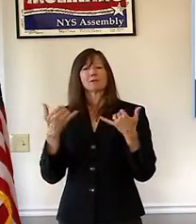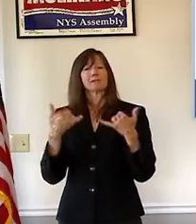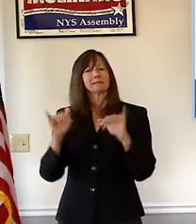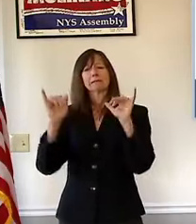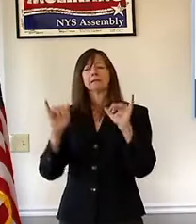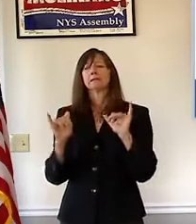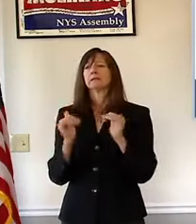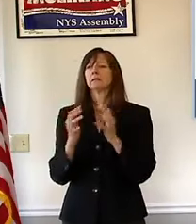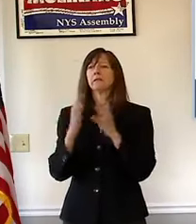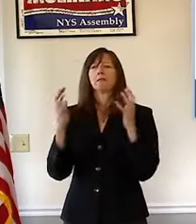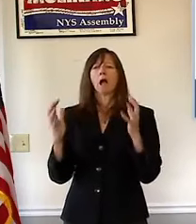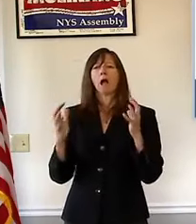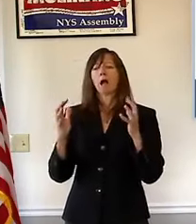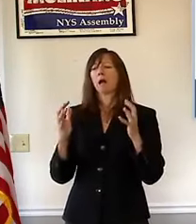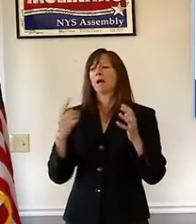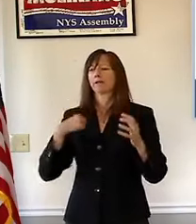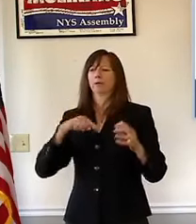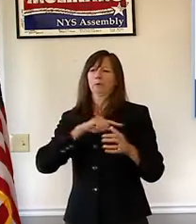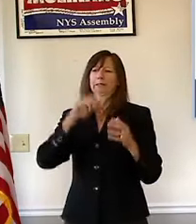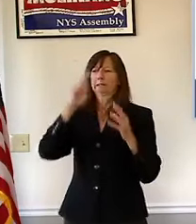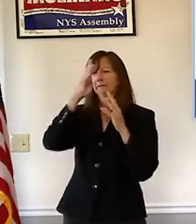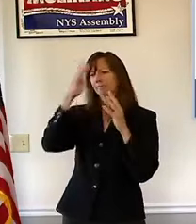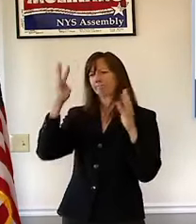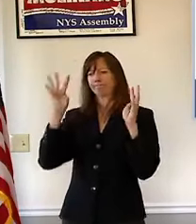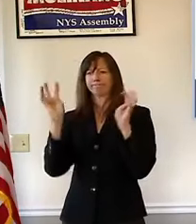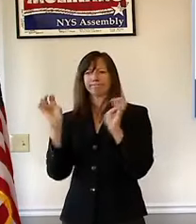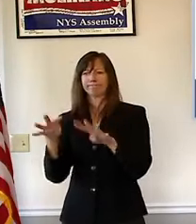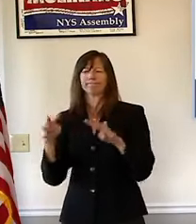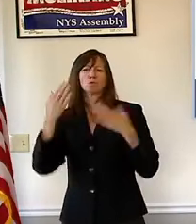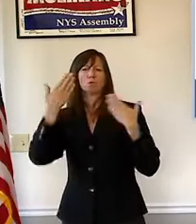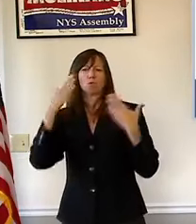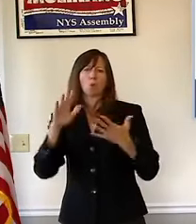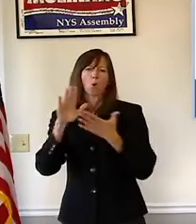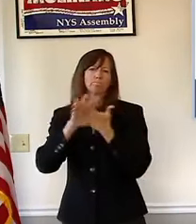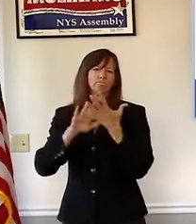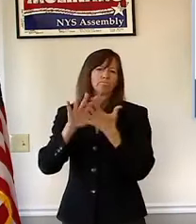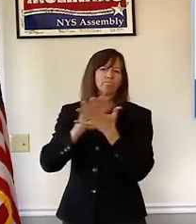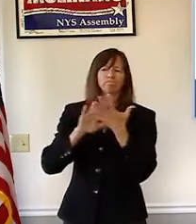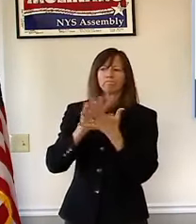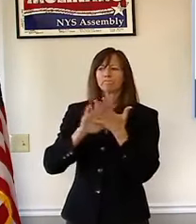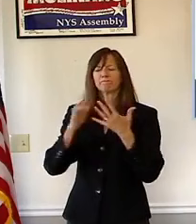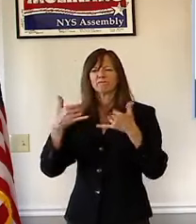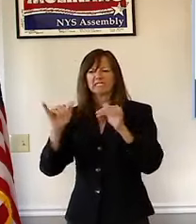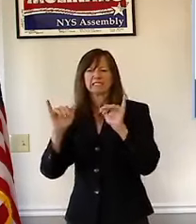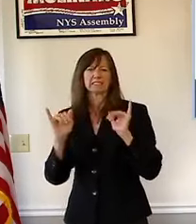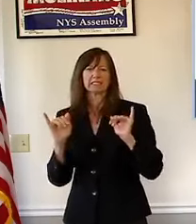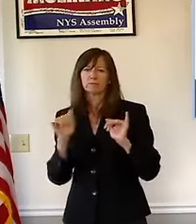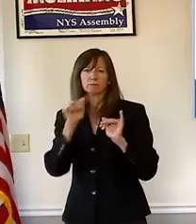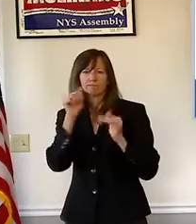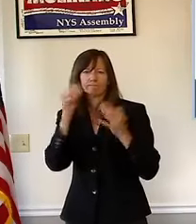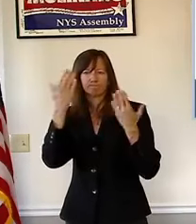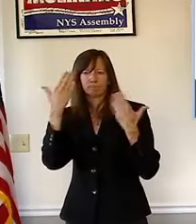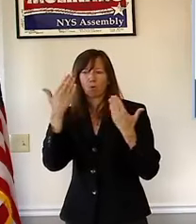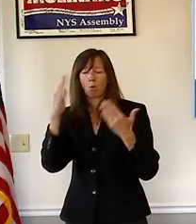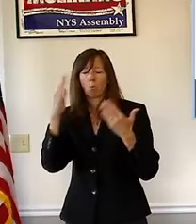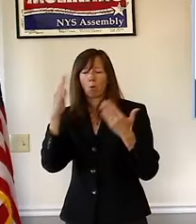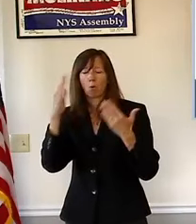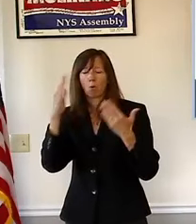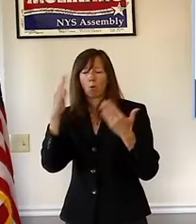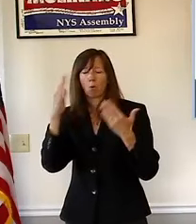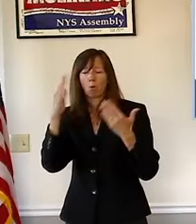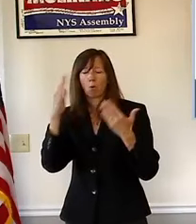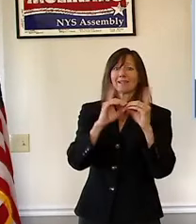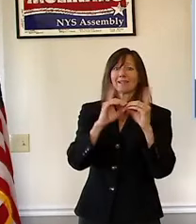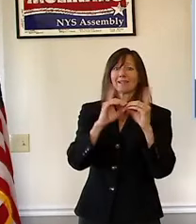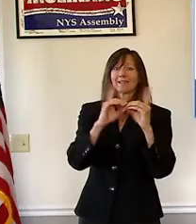through. So some of the things that they have to work out is some of the mitigation